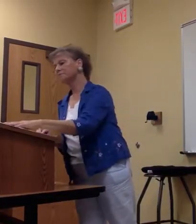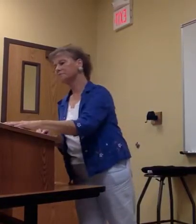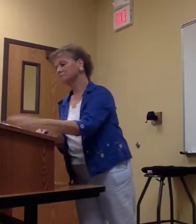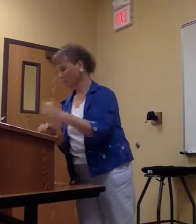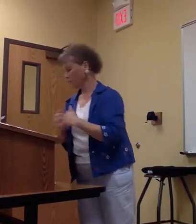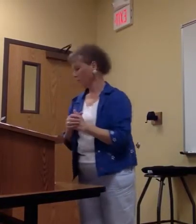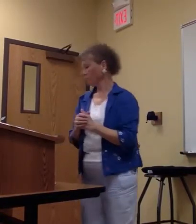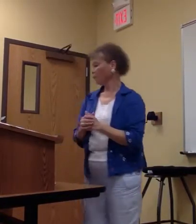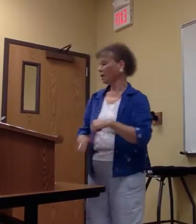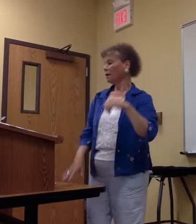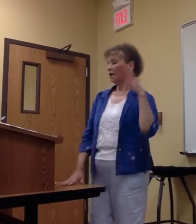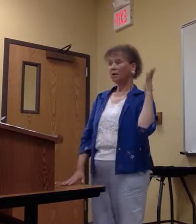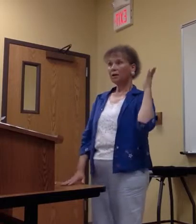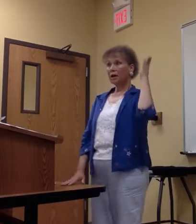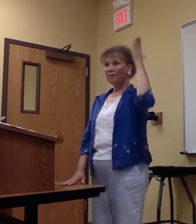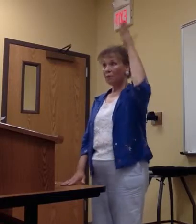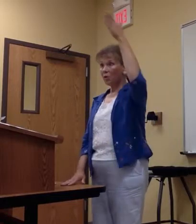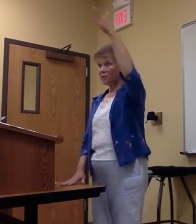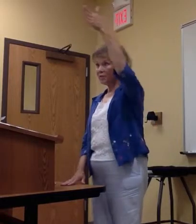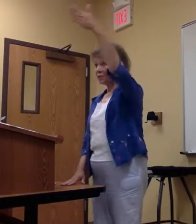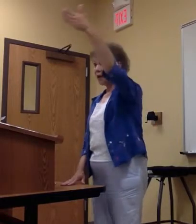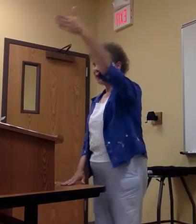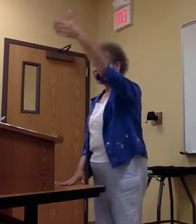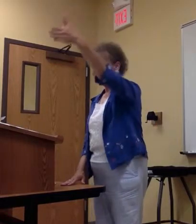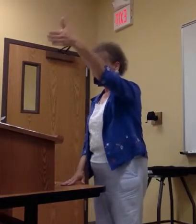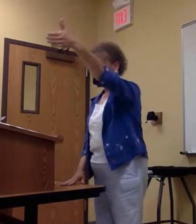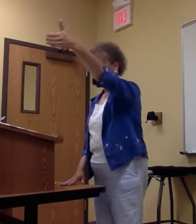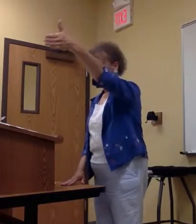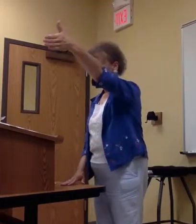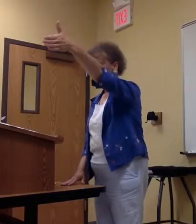If I'm going this way, it is into the future.